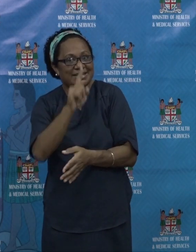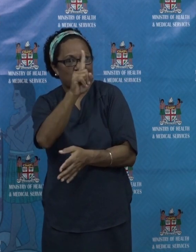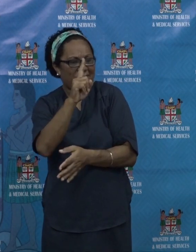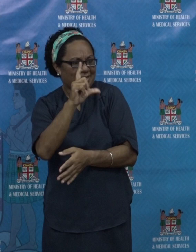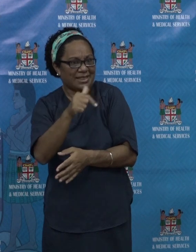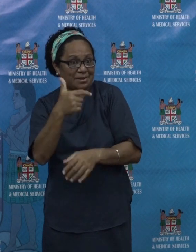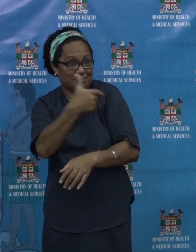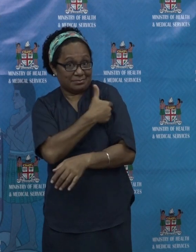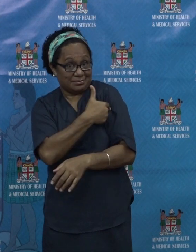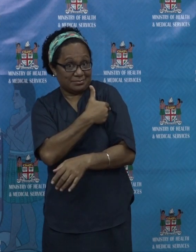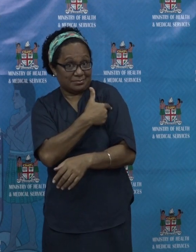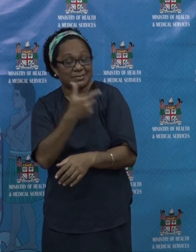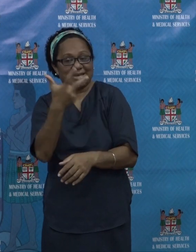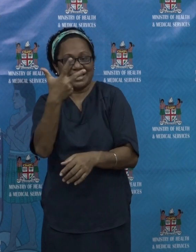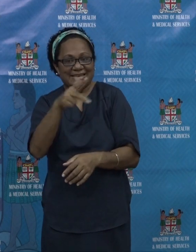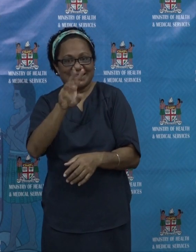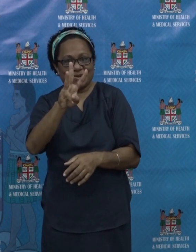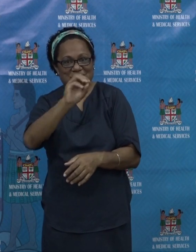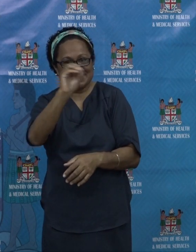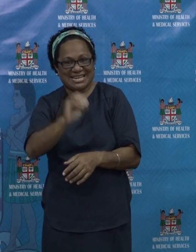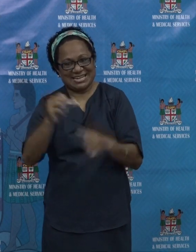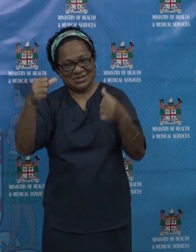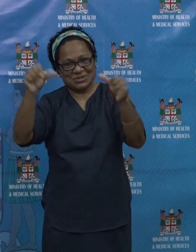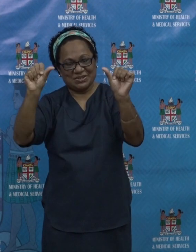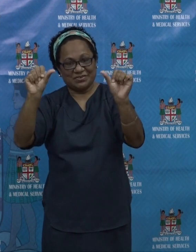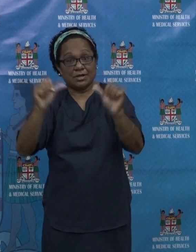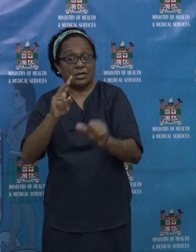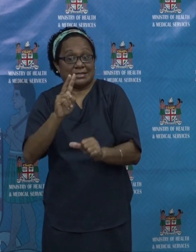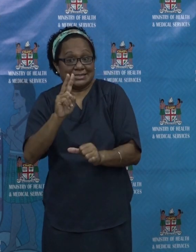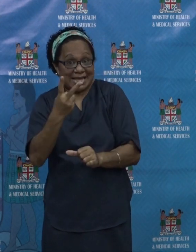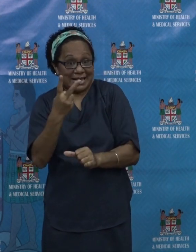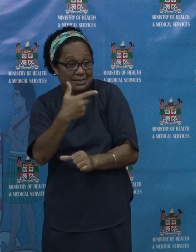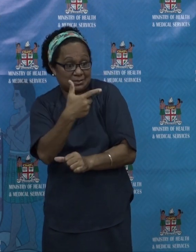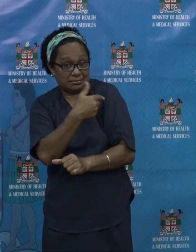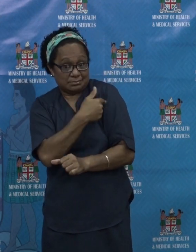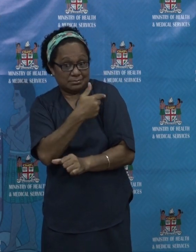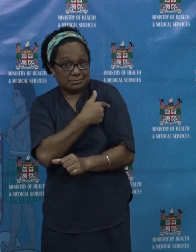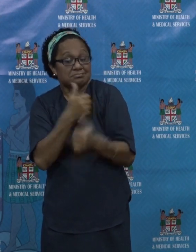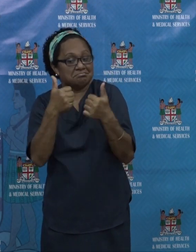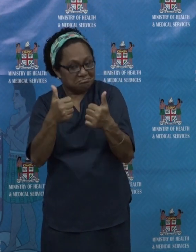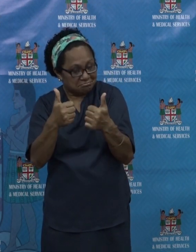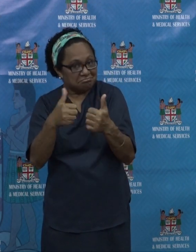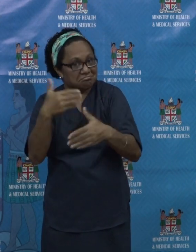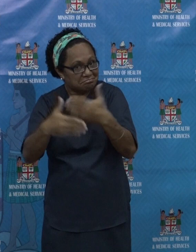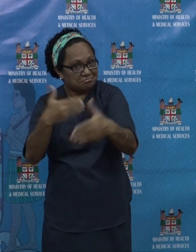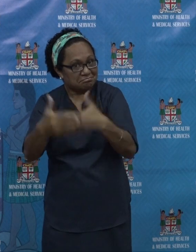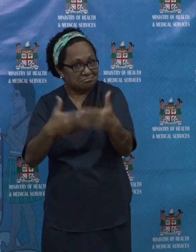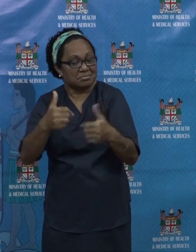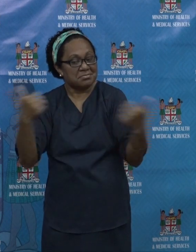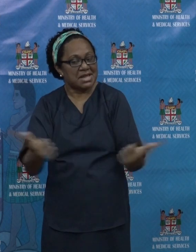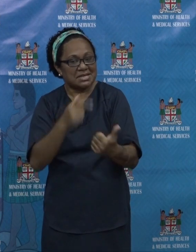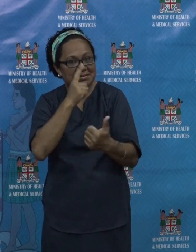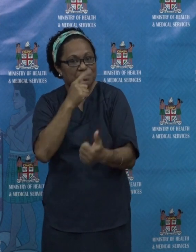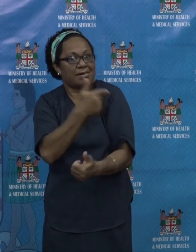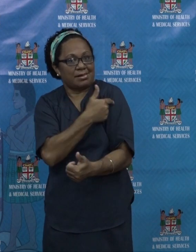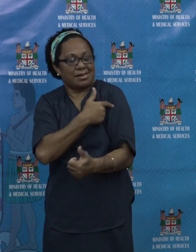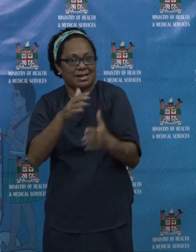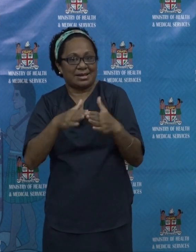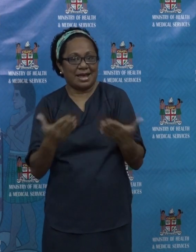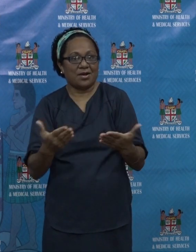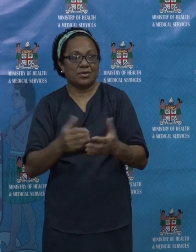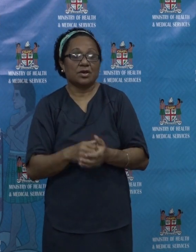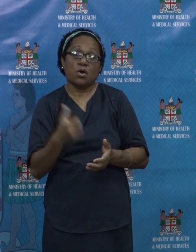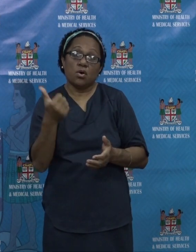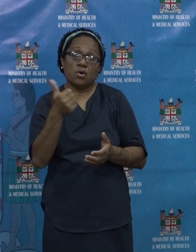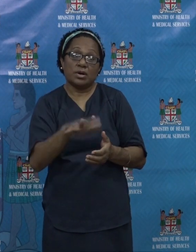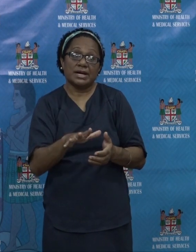is 83% at the moment, and the second dose coverage is escalating at a good rate. We have also distributed the